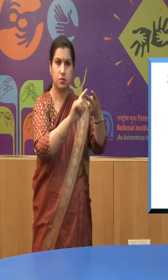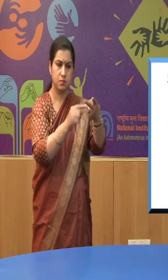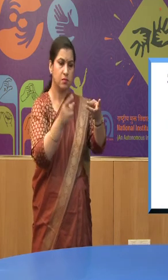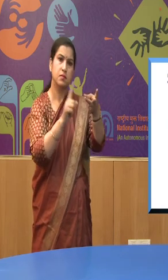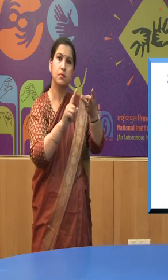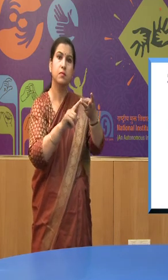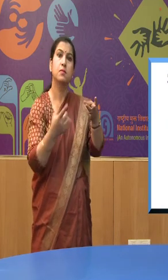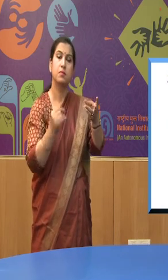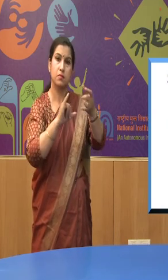sati pratha,